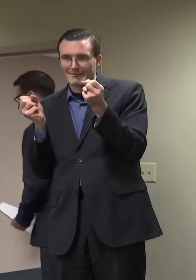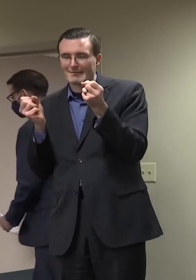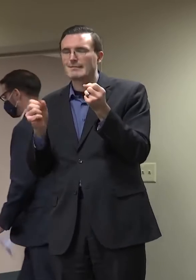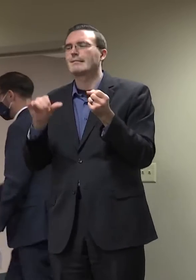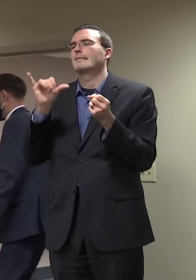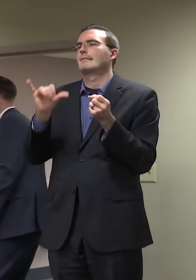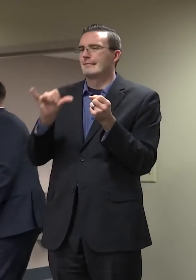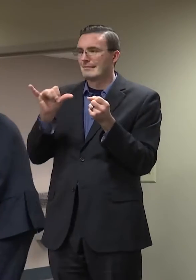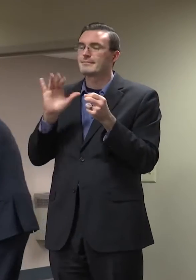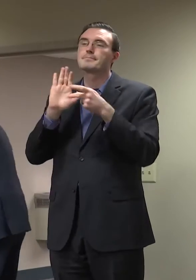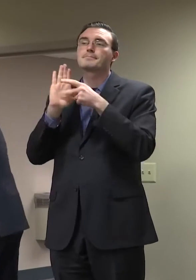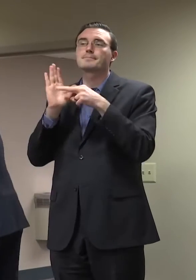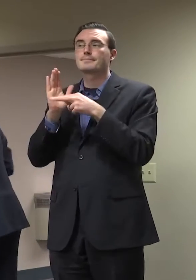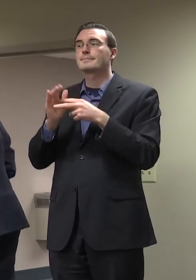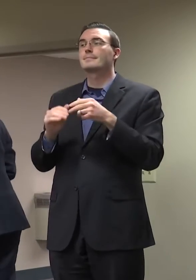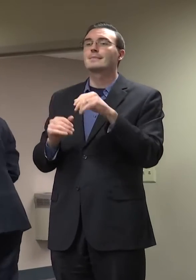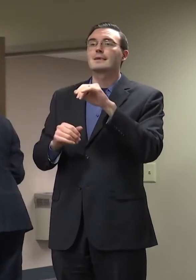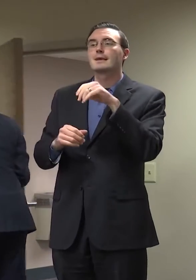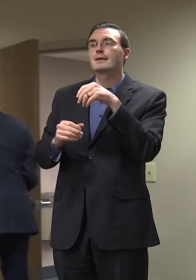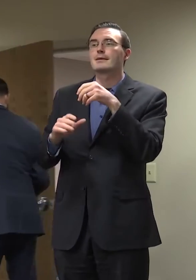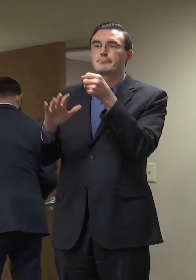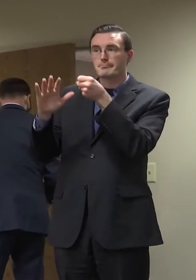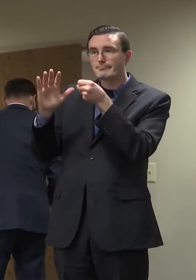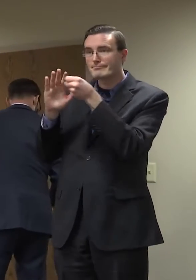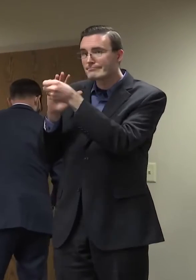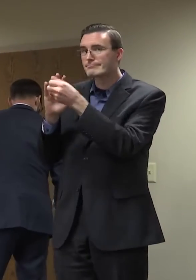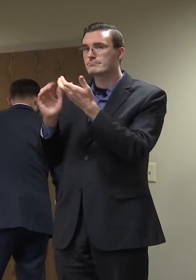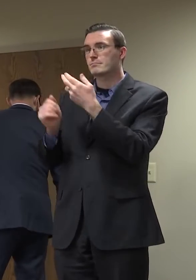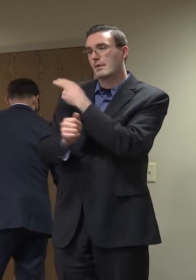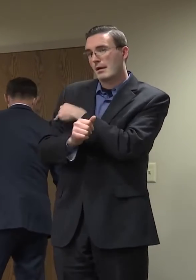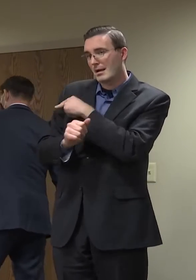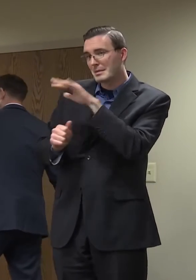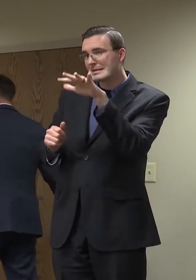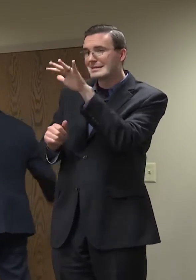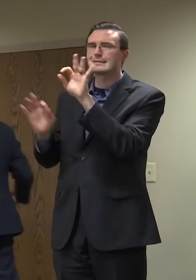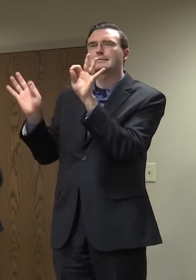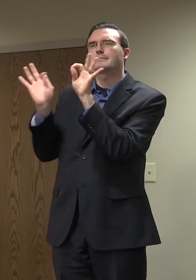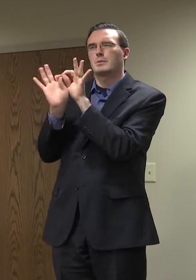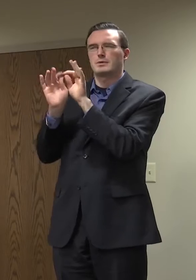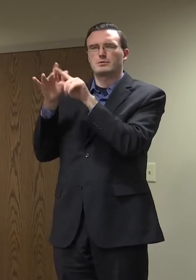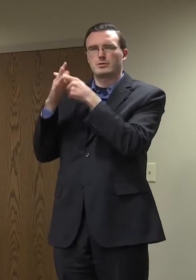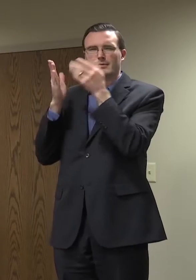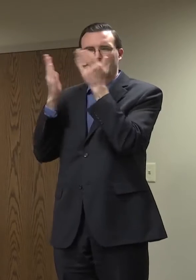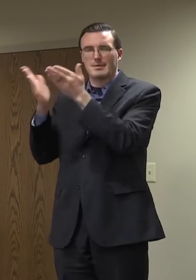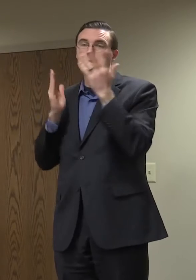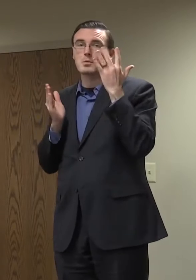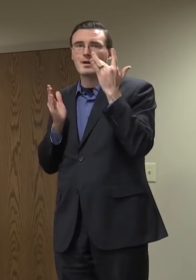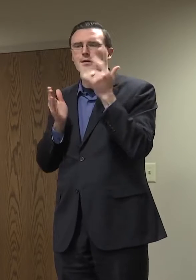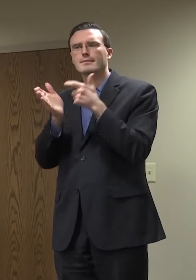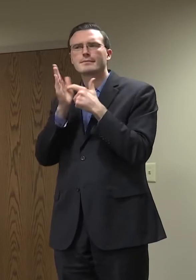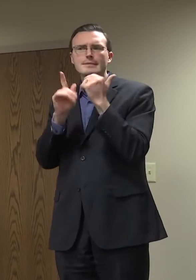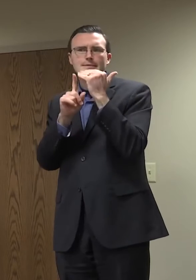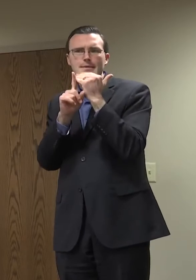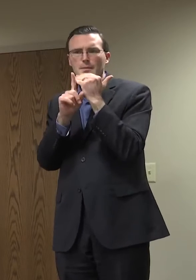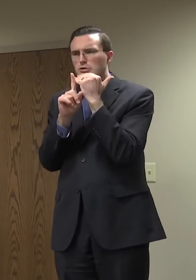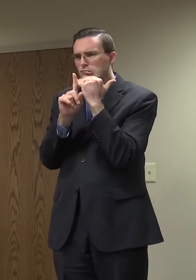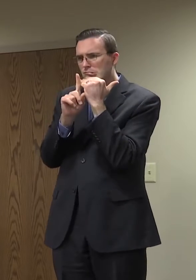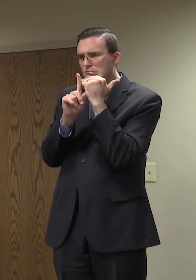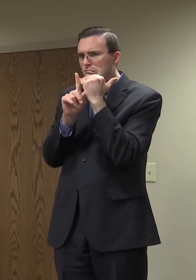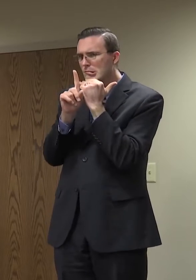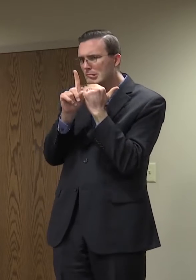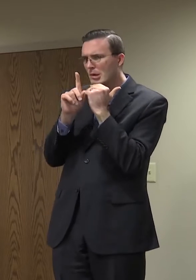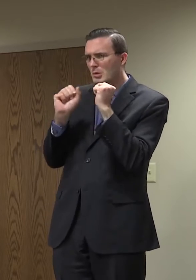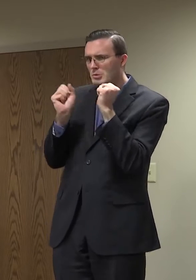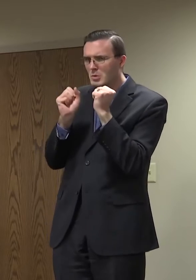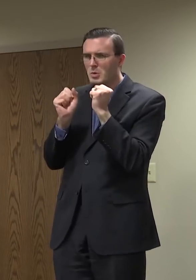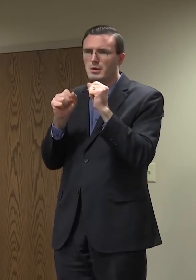and hospital world. Why? Because it needs special temperatures. It has to be administered within a certain time frame. It